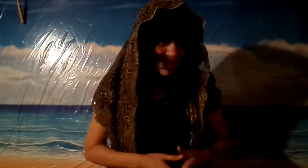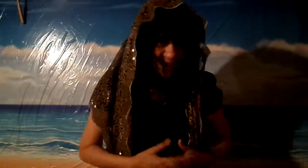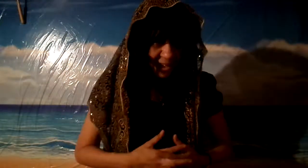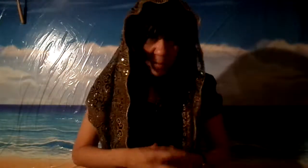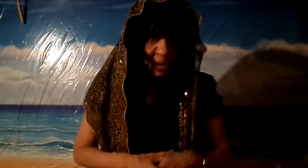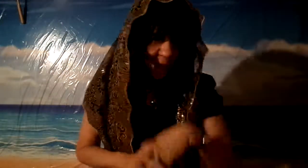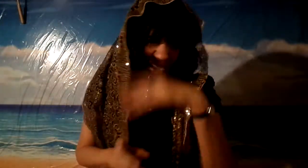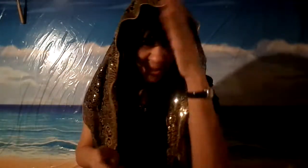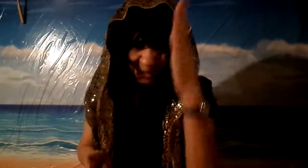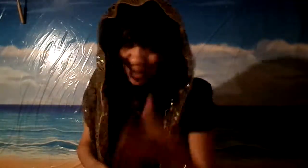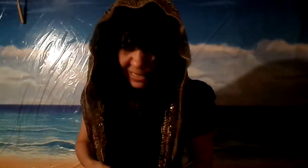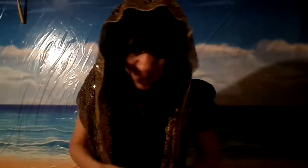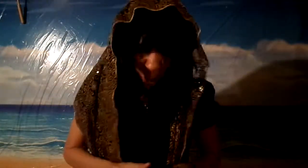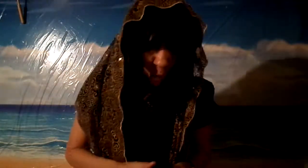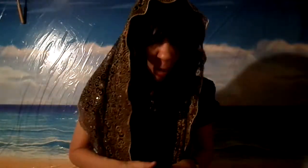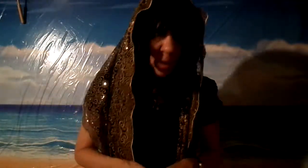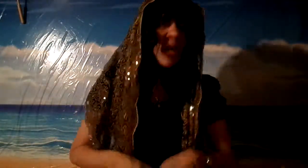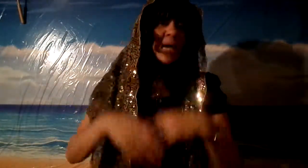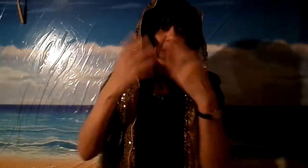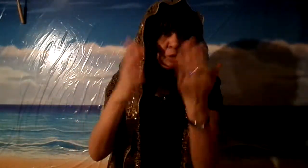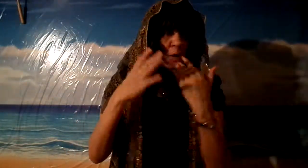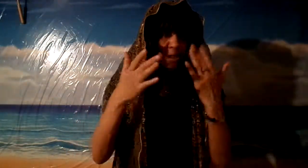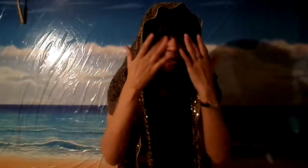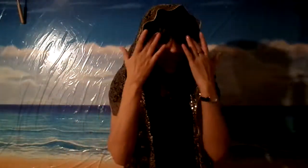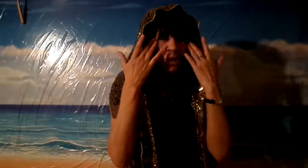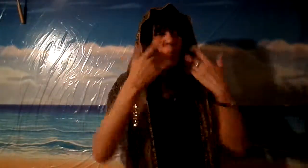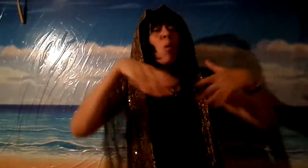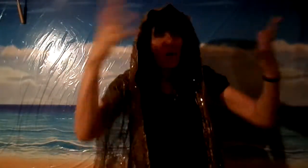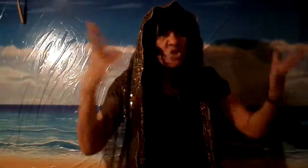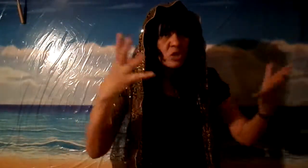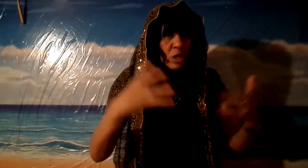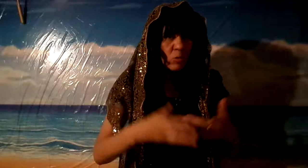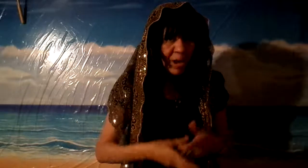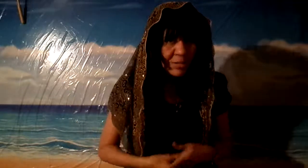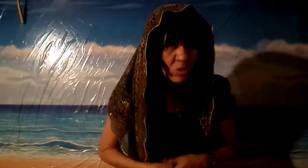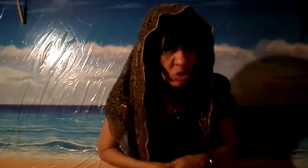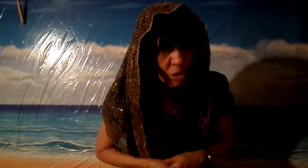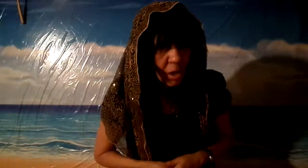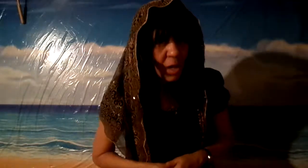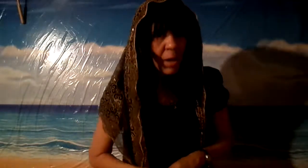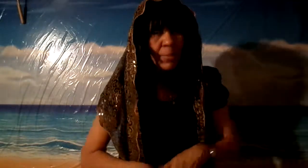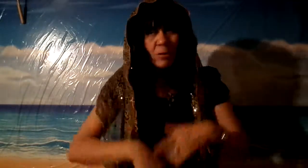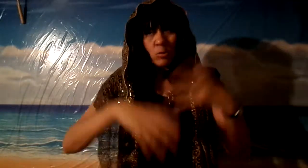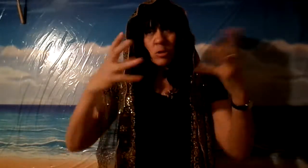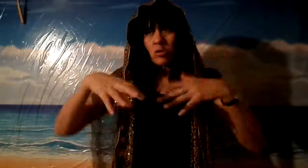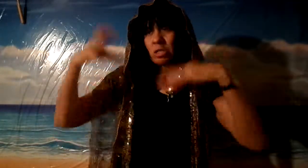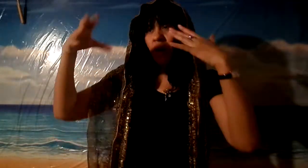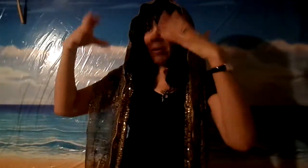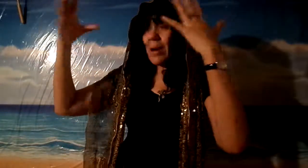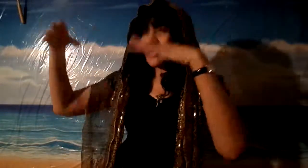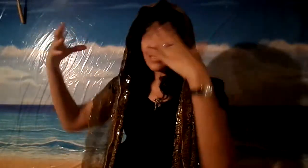sometimes even they had the Holy Ghost. Sometimes it's emotion that you had in church. Because when you see everybody